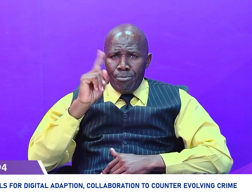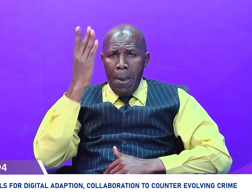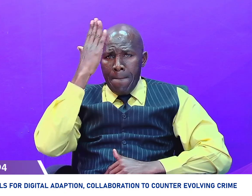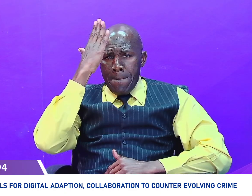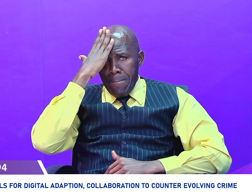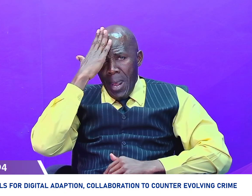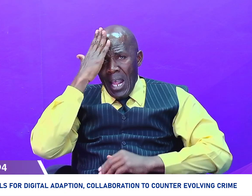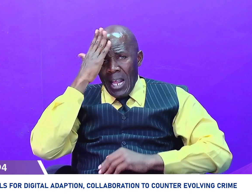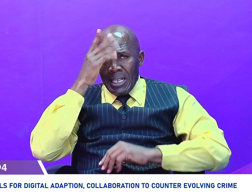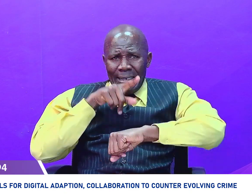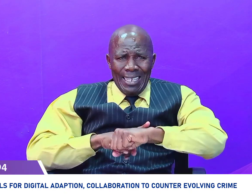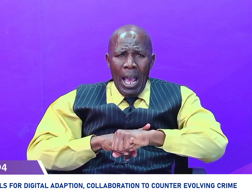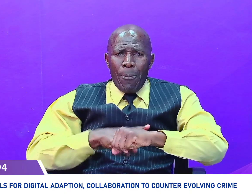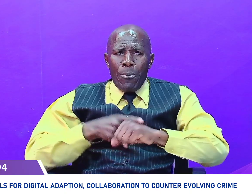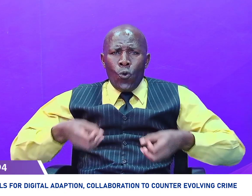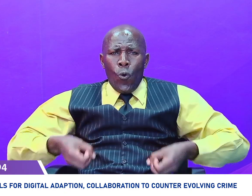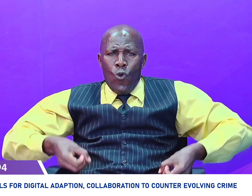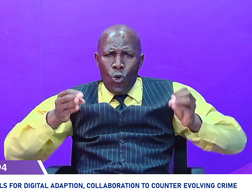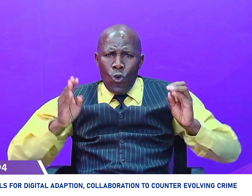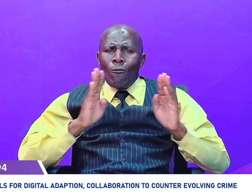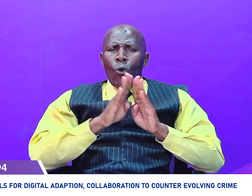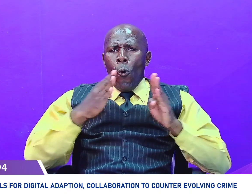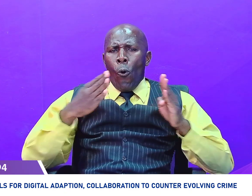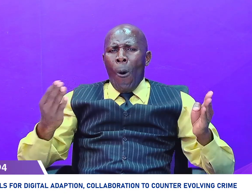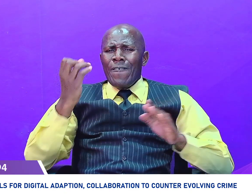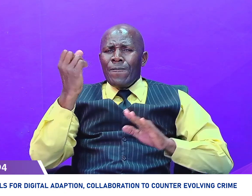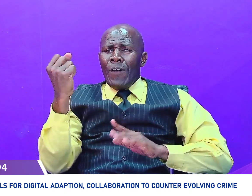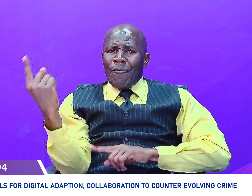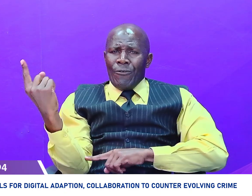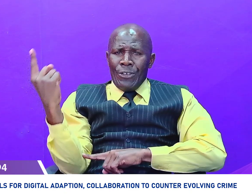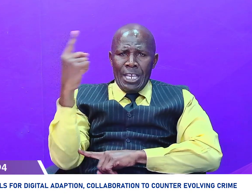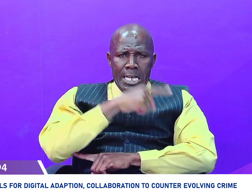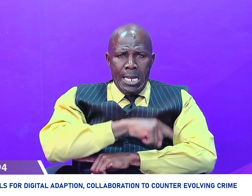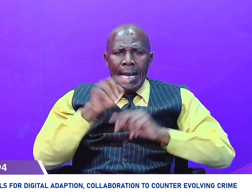crime in a rapidly changing global landscape.